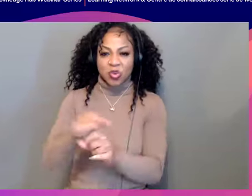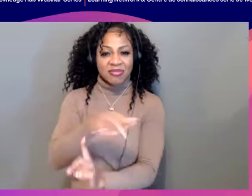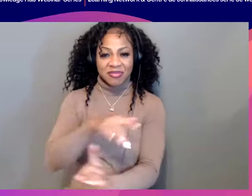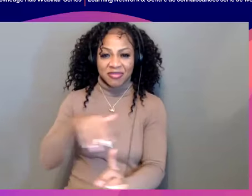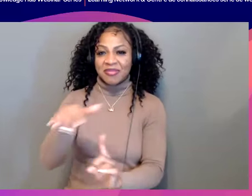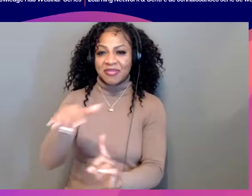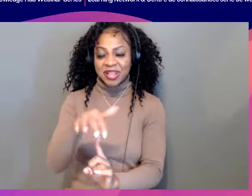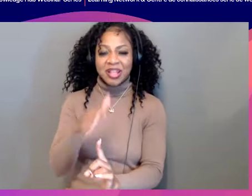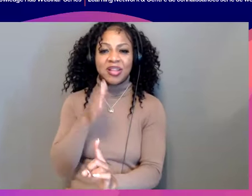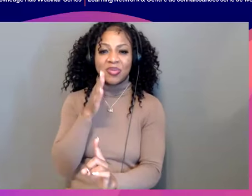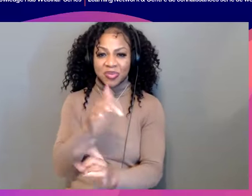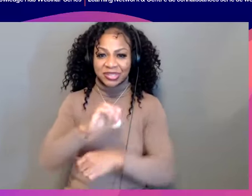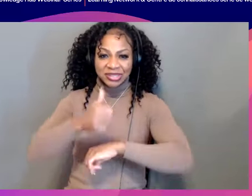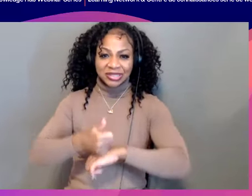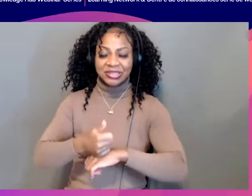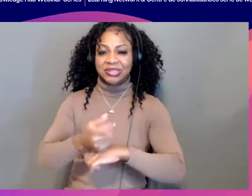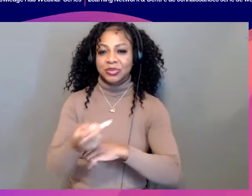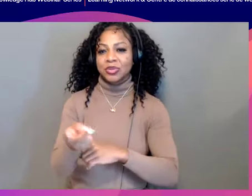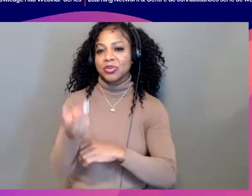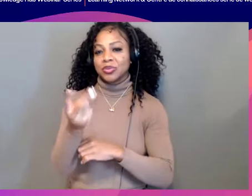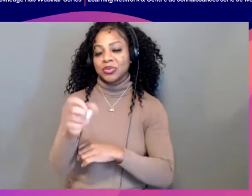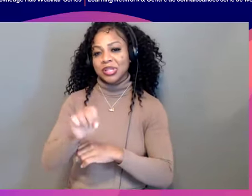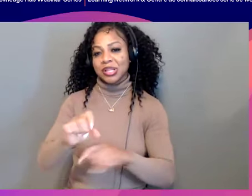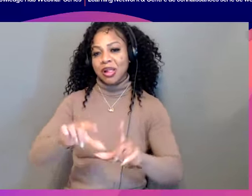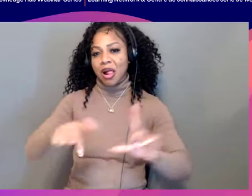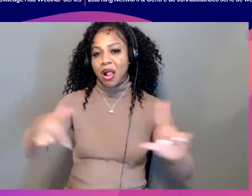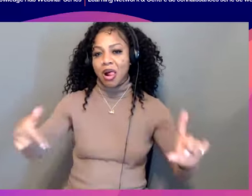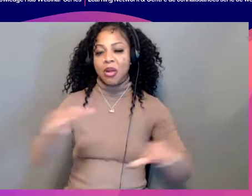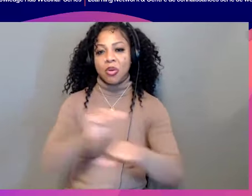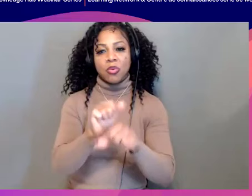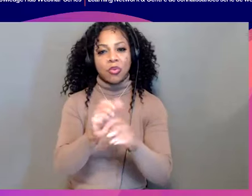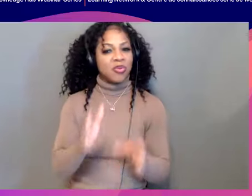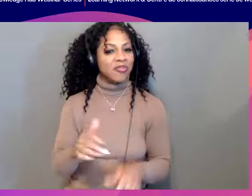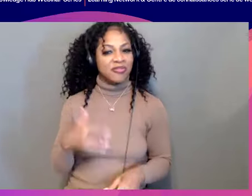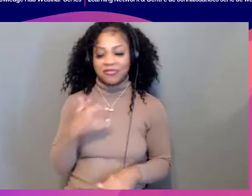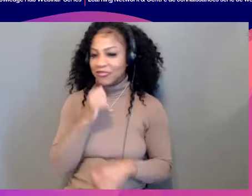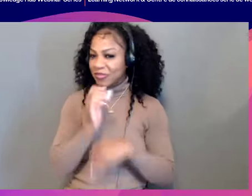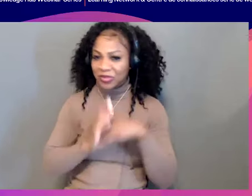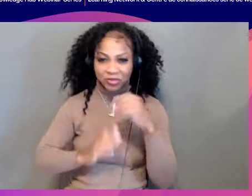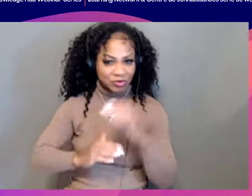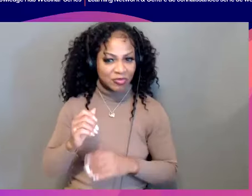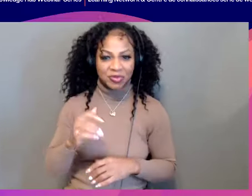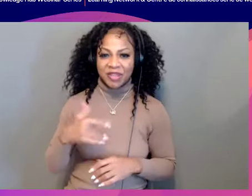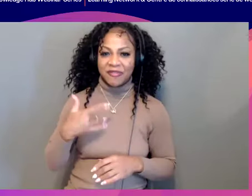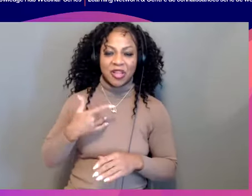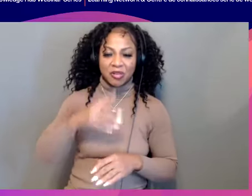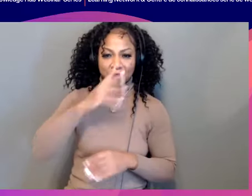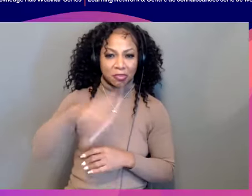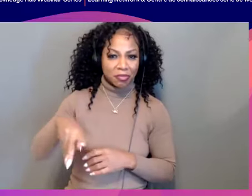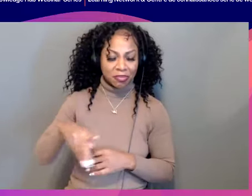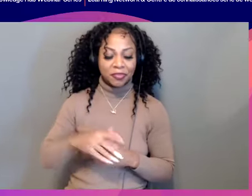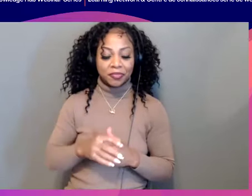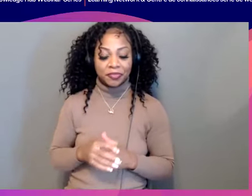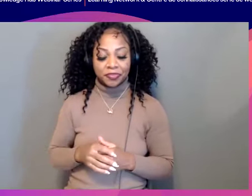causing 2S LGBTQIA plus workers to feel uncomfortable and unseen.